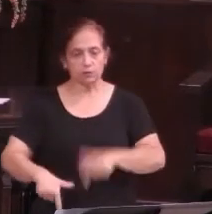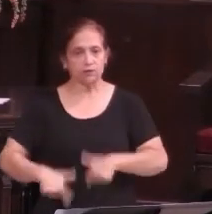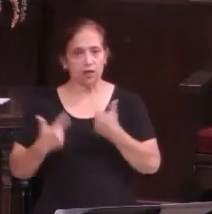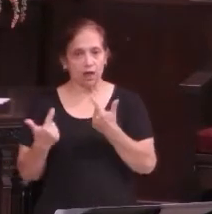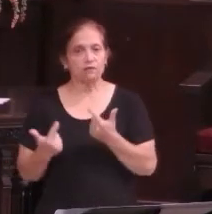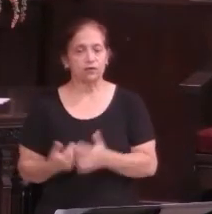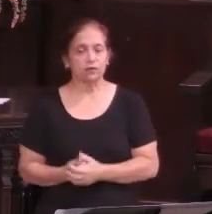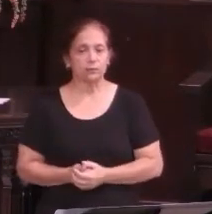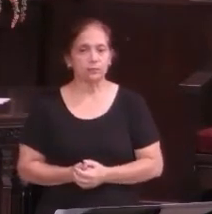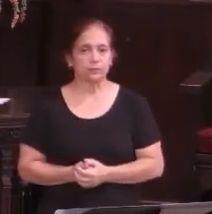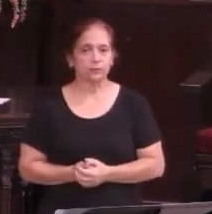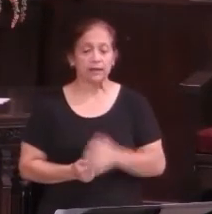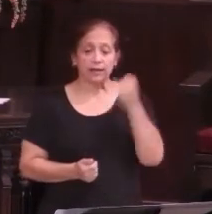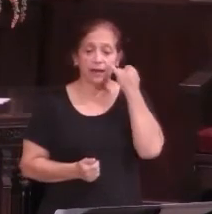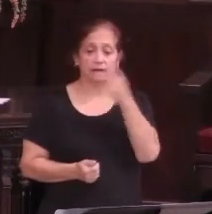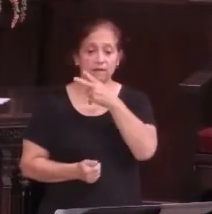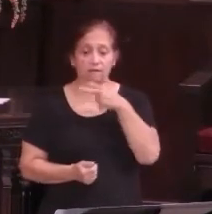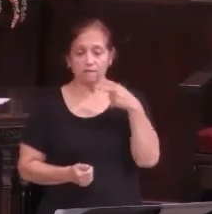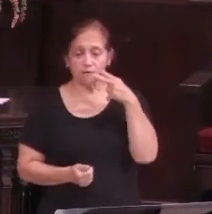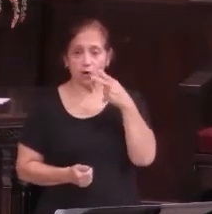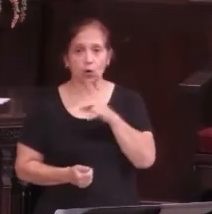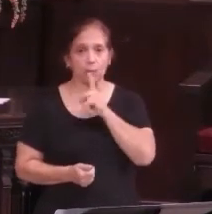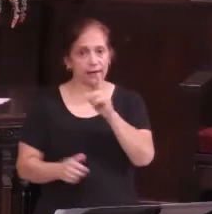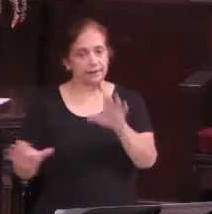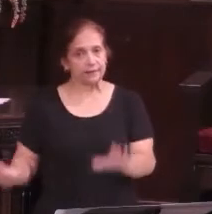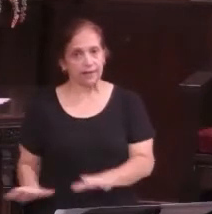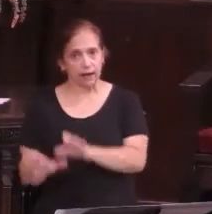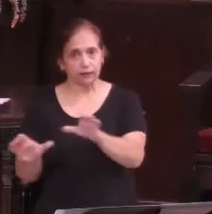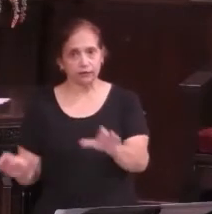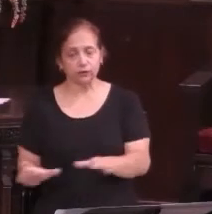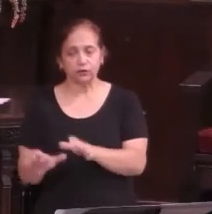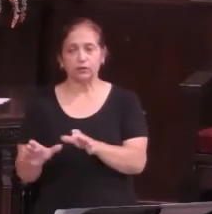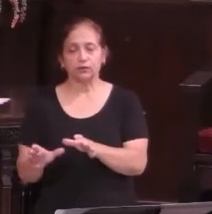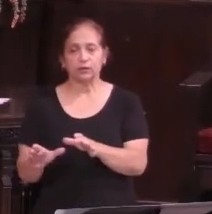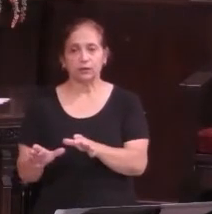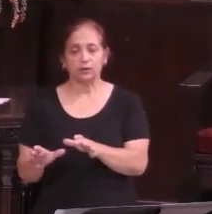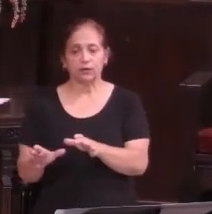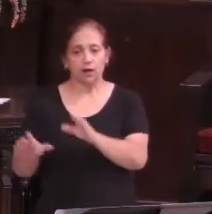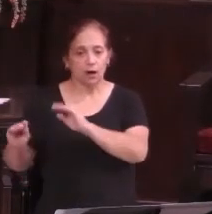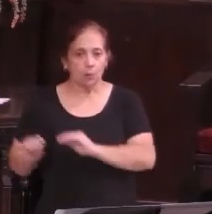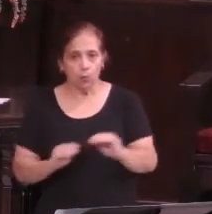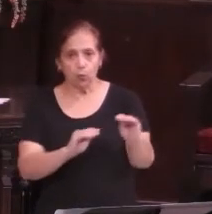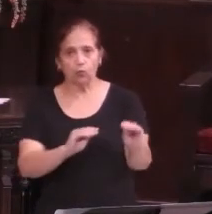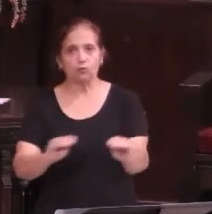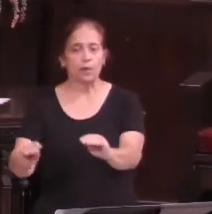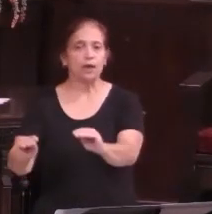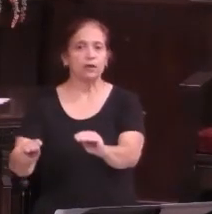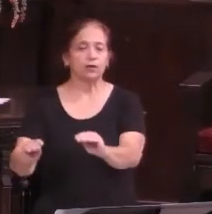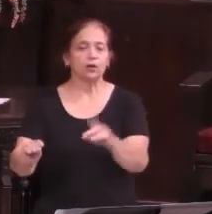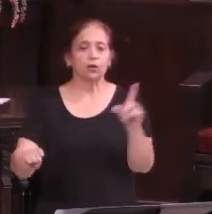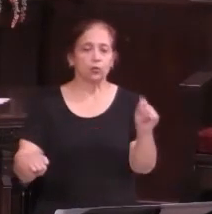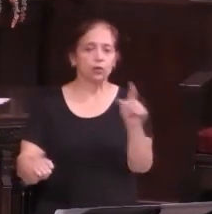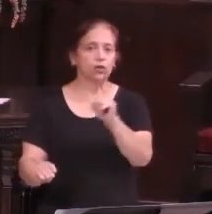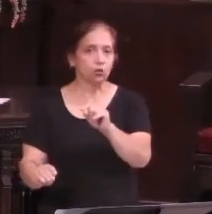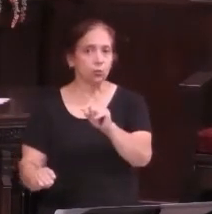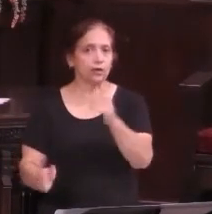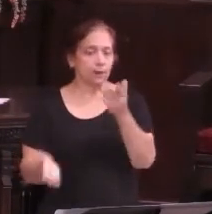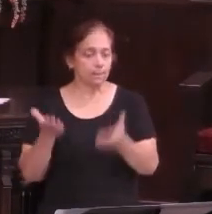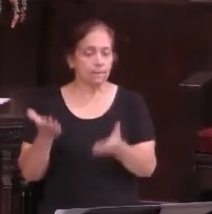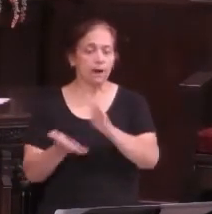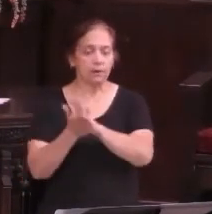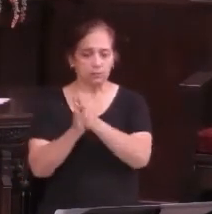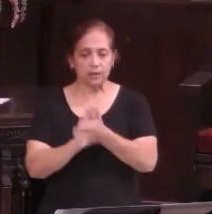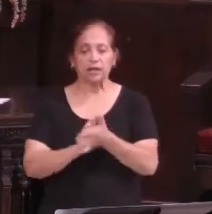life. If verb is an action, a movement, 2020 might actually